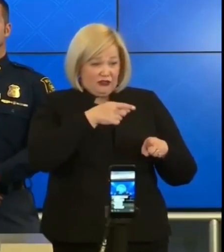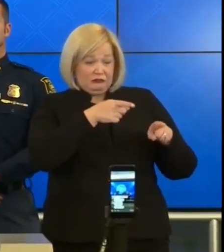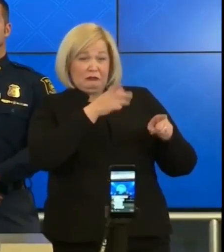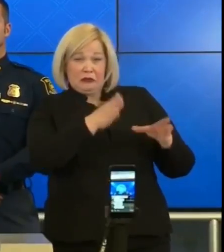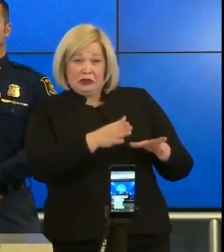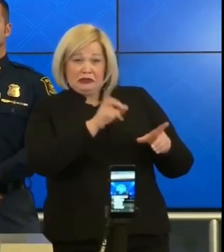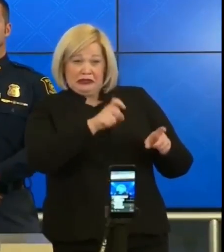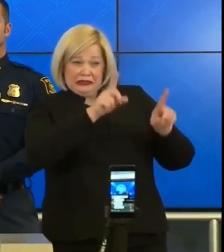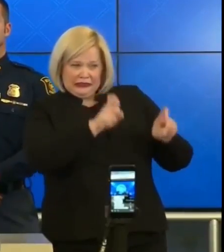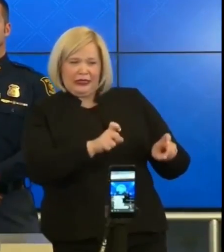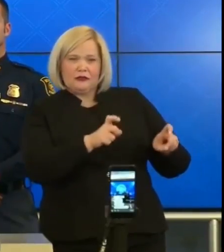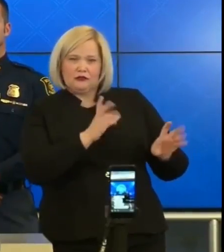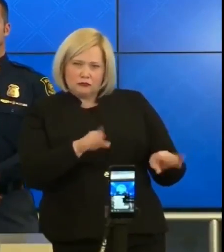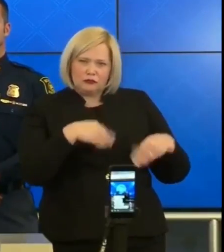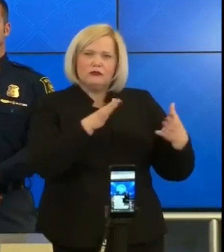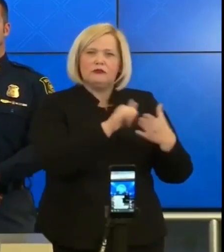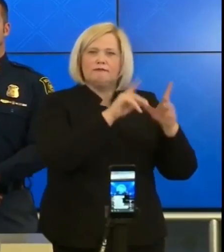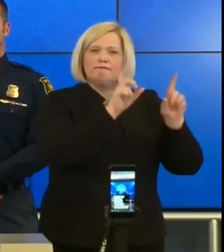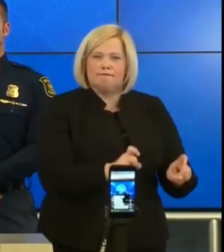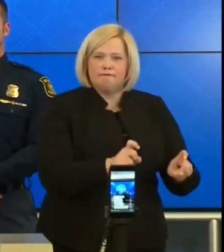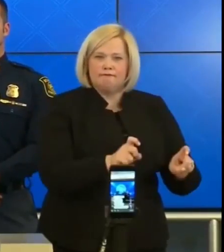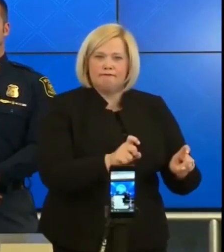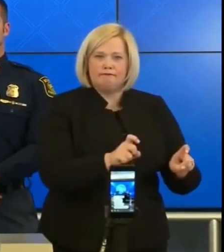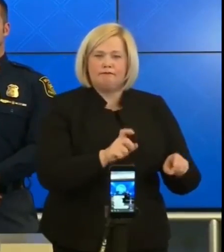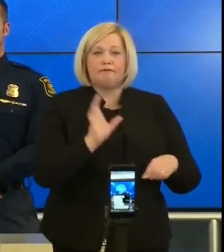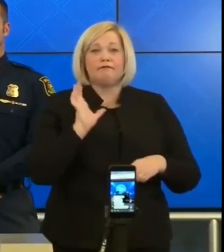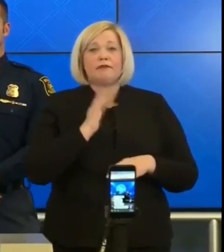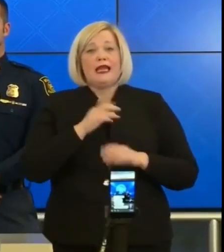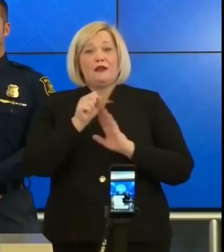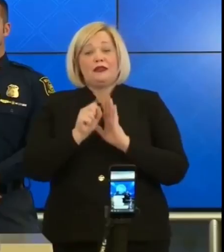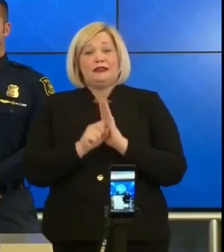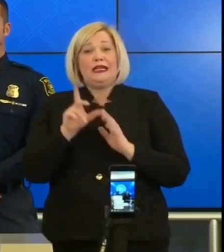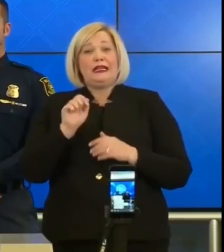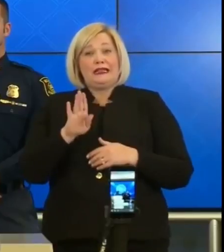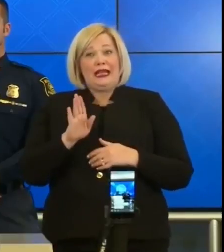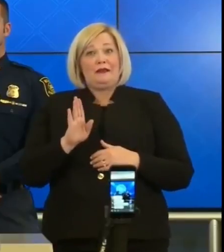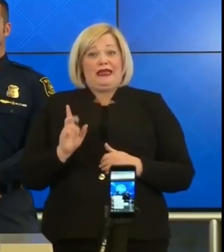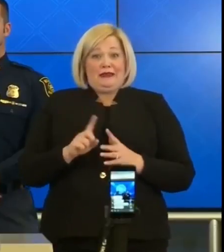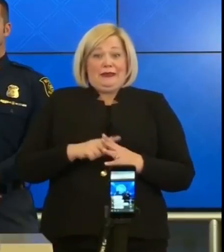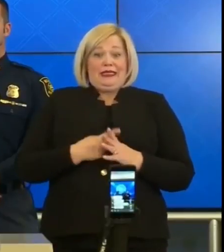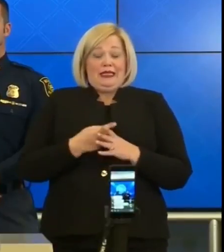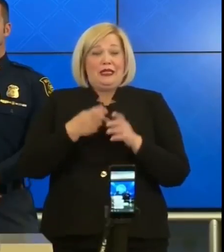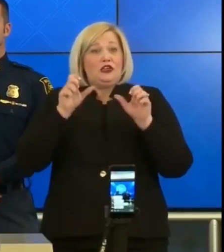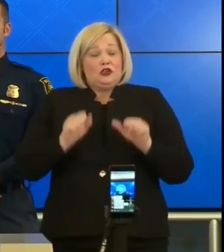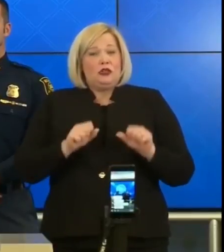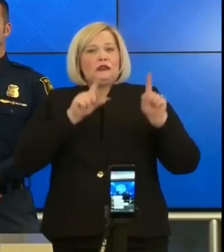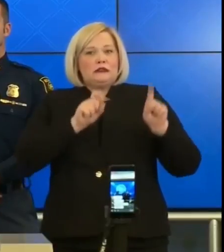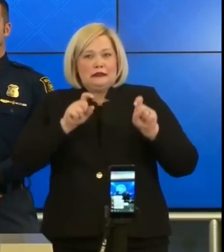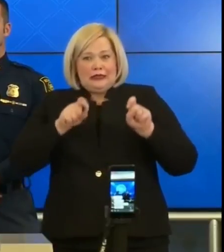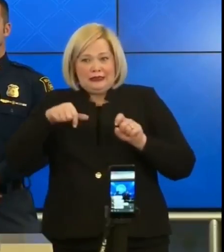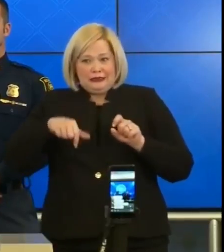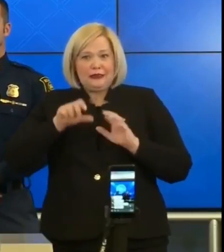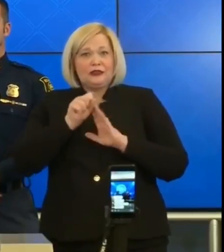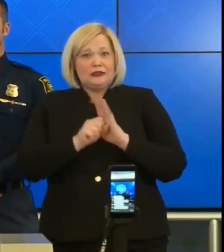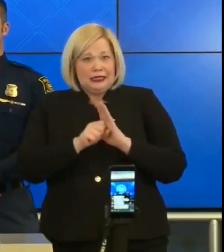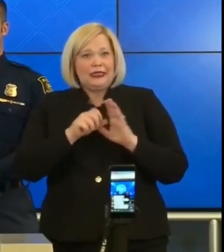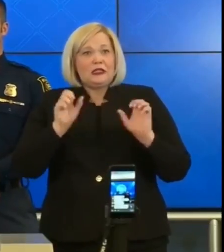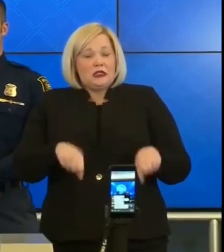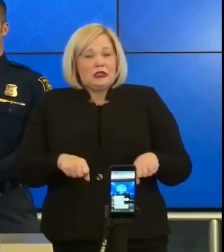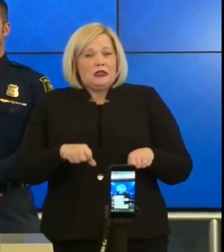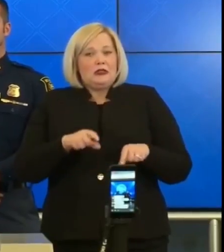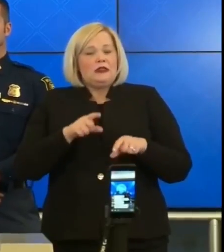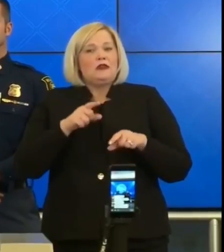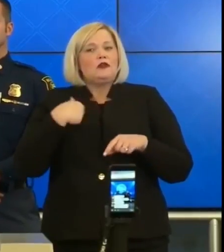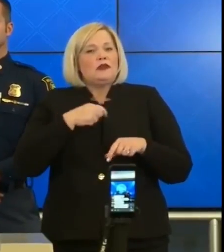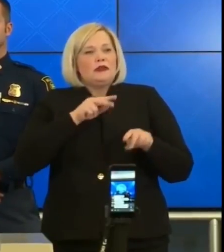test. While initially our state laboratory could keep up with the capacity of testing in the state, we have